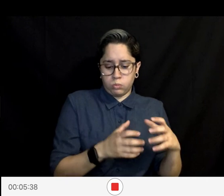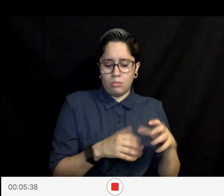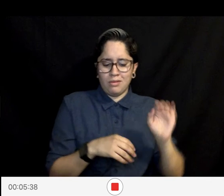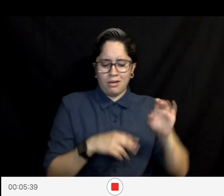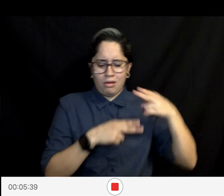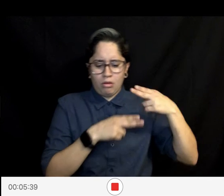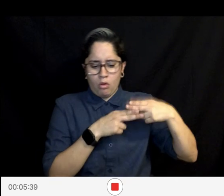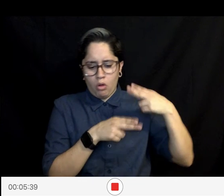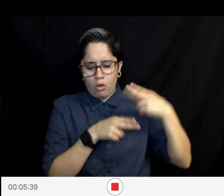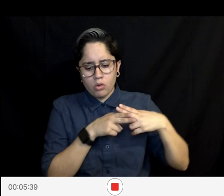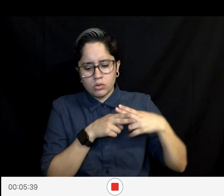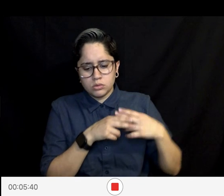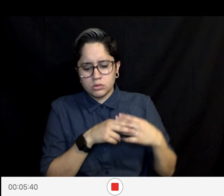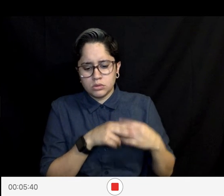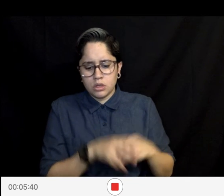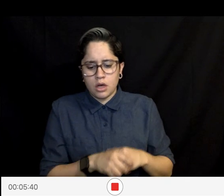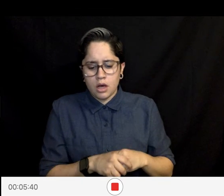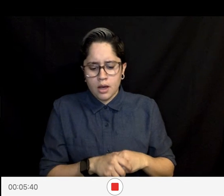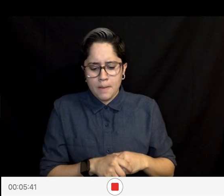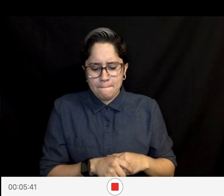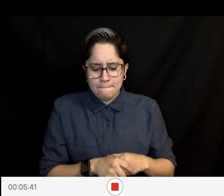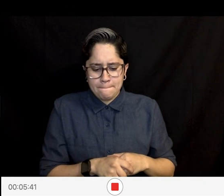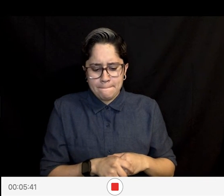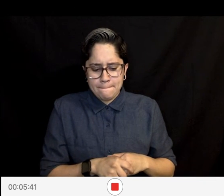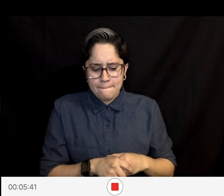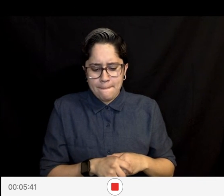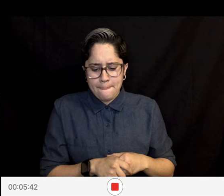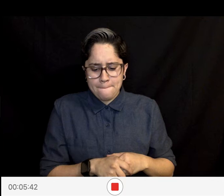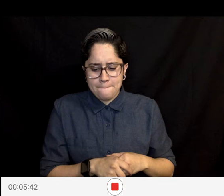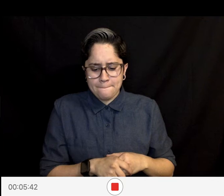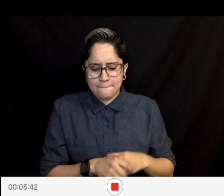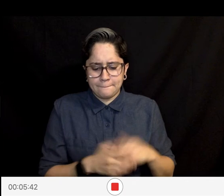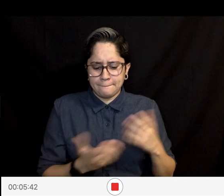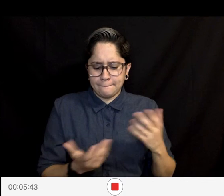by the additional nutrients in these coastal waters.